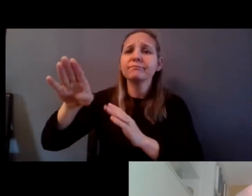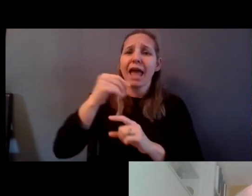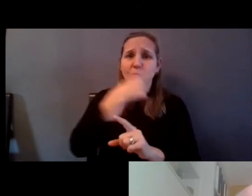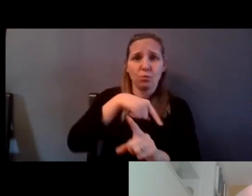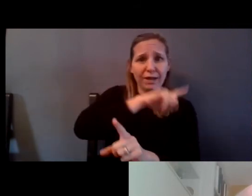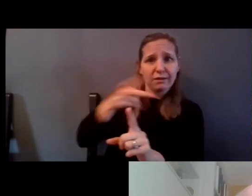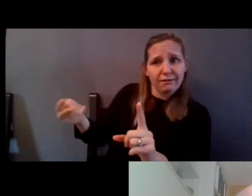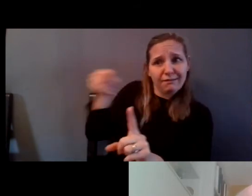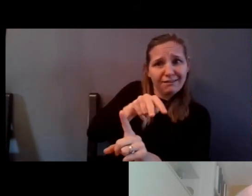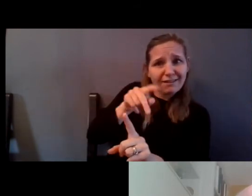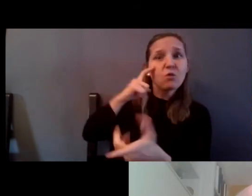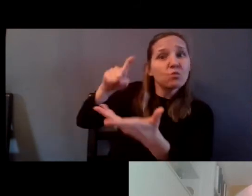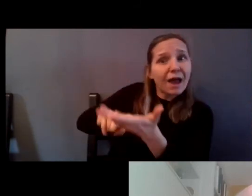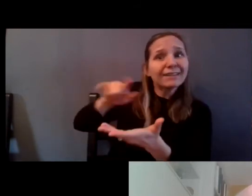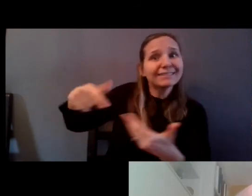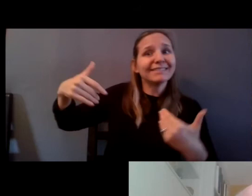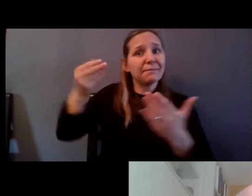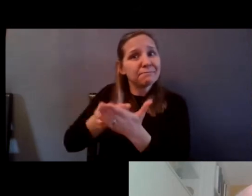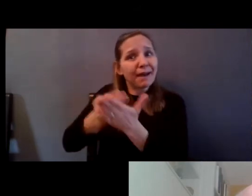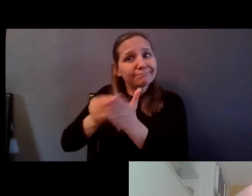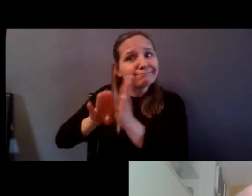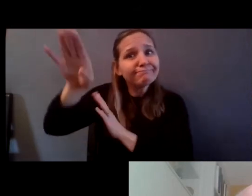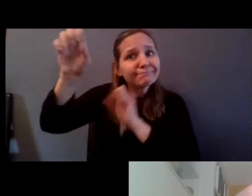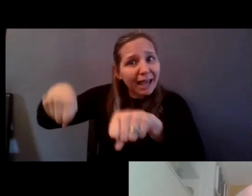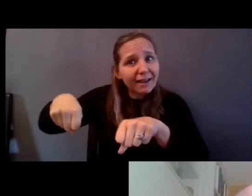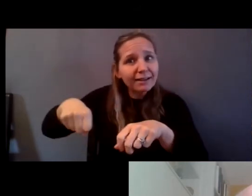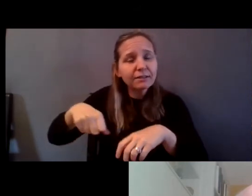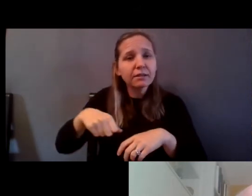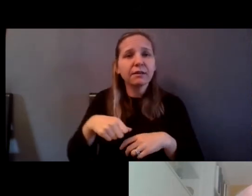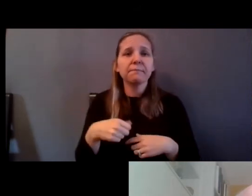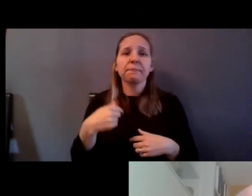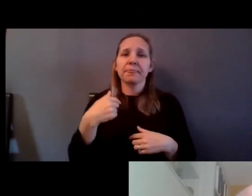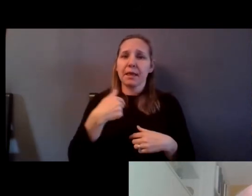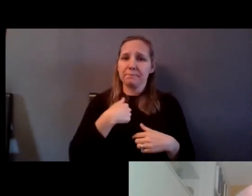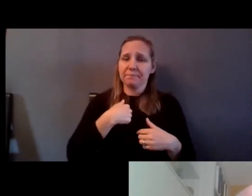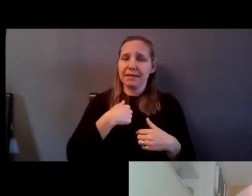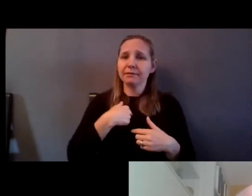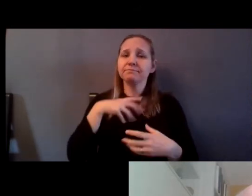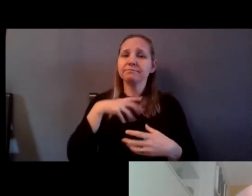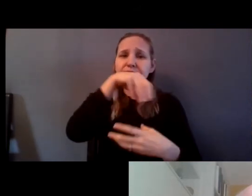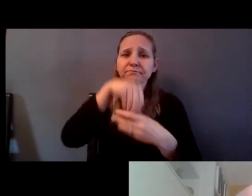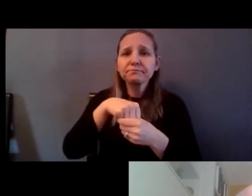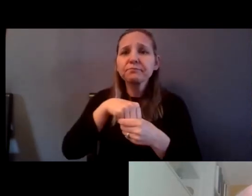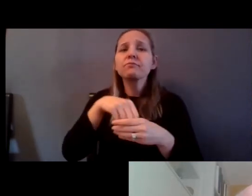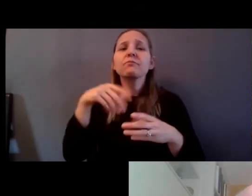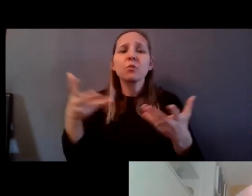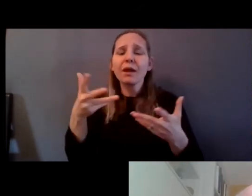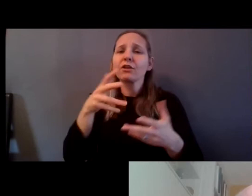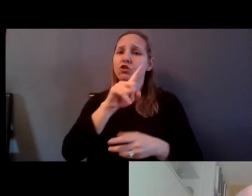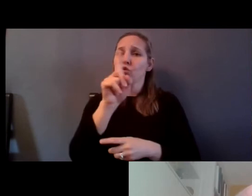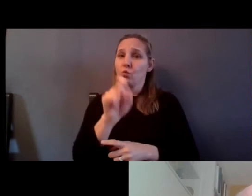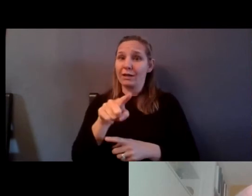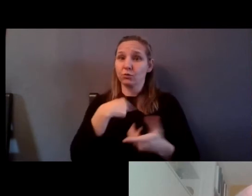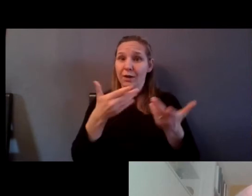economic powerhouses. I operate from the construct that the questions we ask today are the architecture